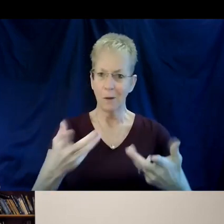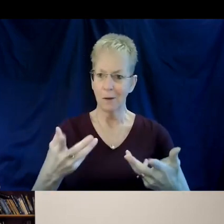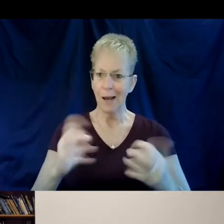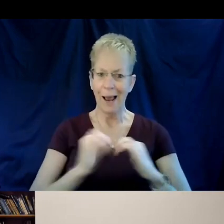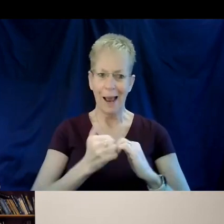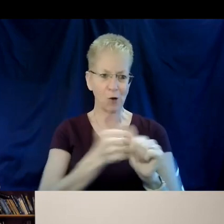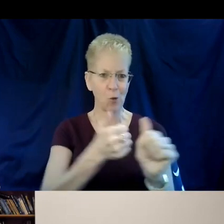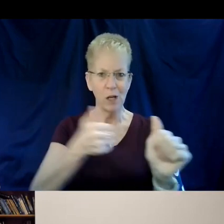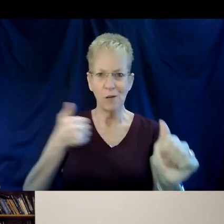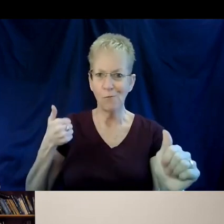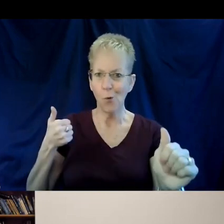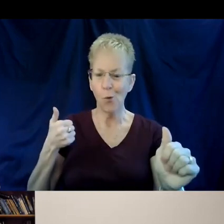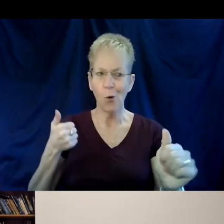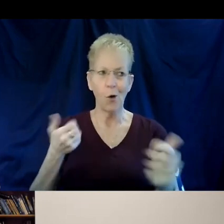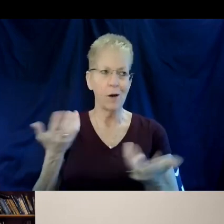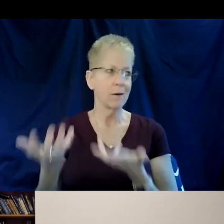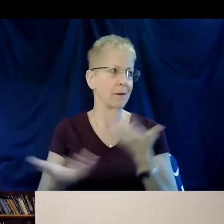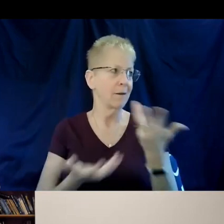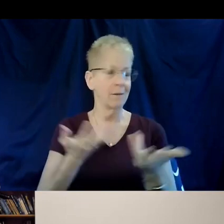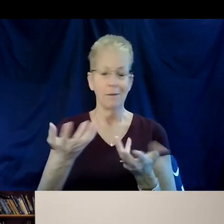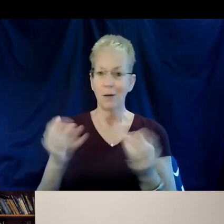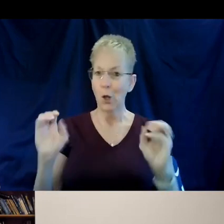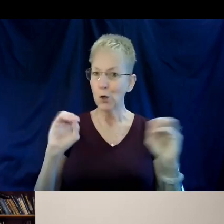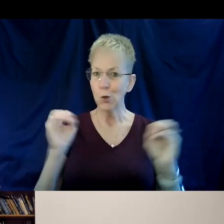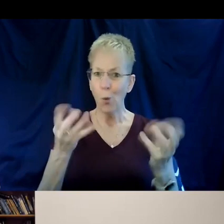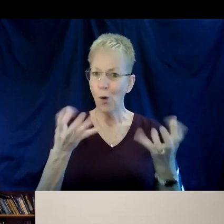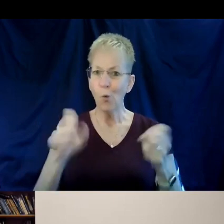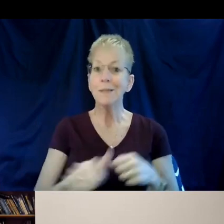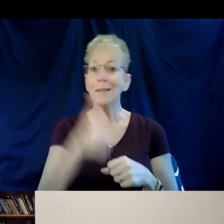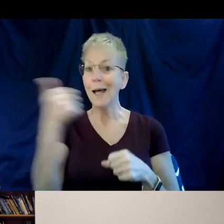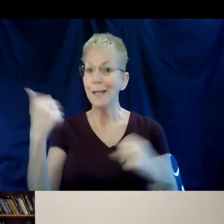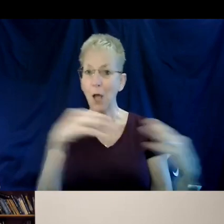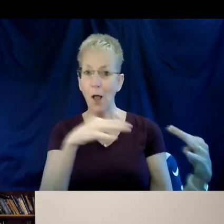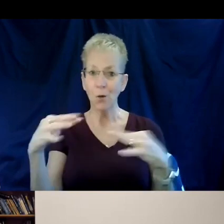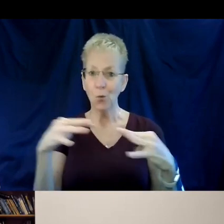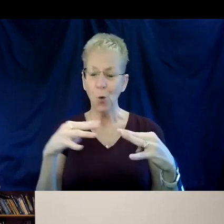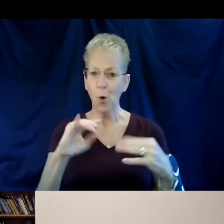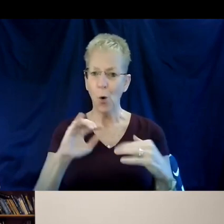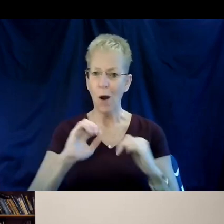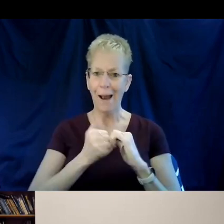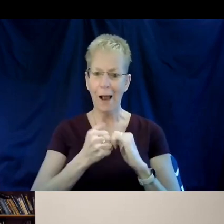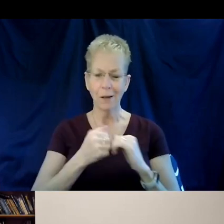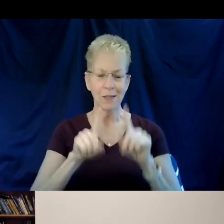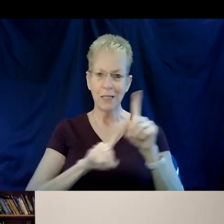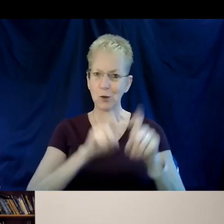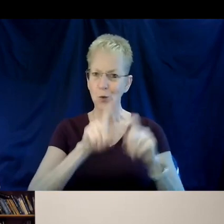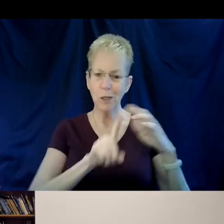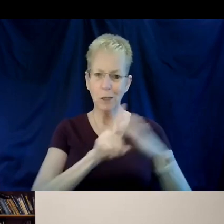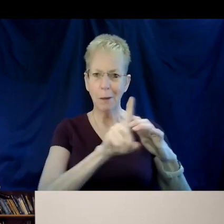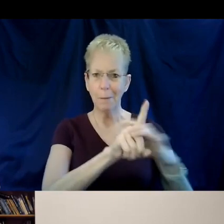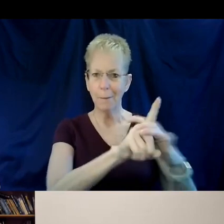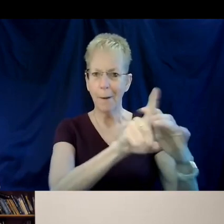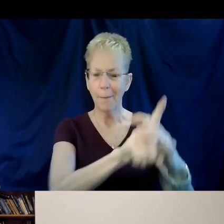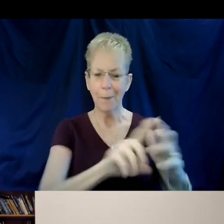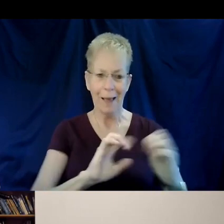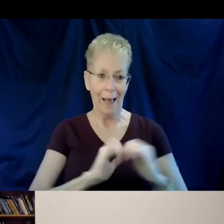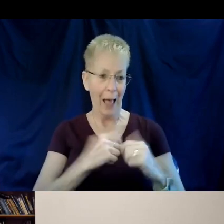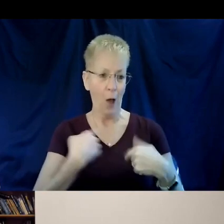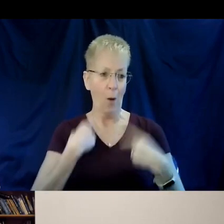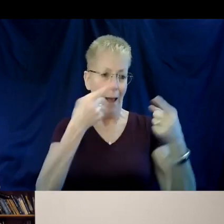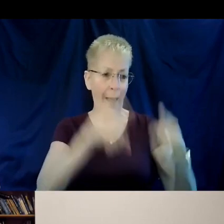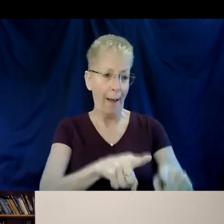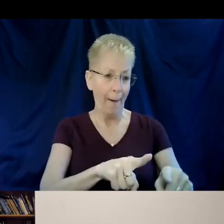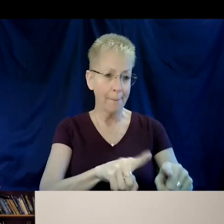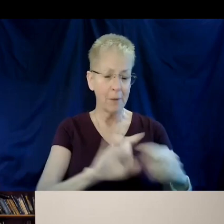of them? And of course, no one wants to have another one. So how do we stop all these questions? How did we get there? How did we